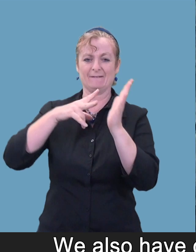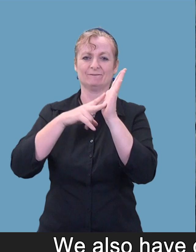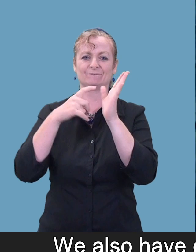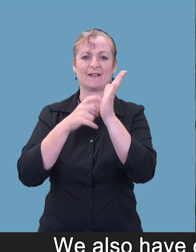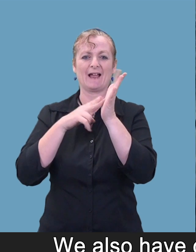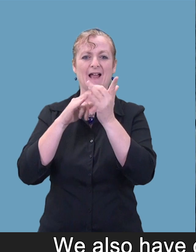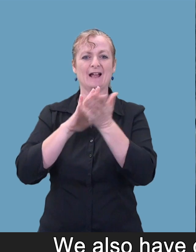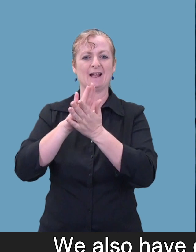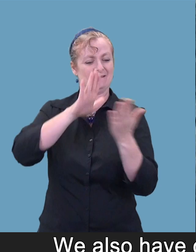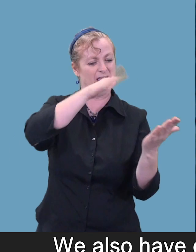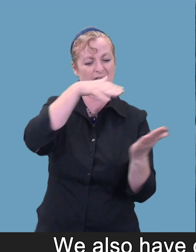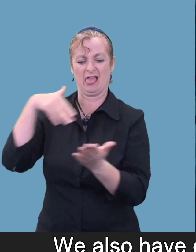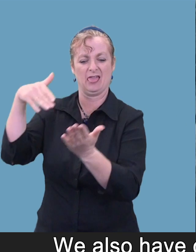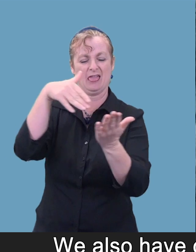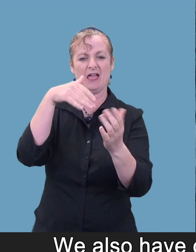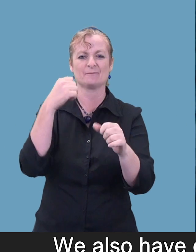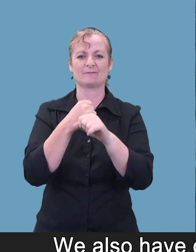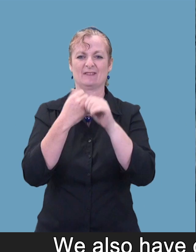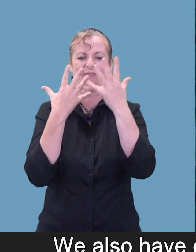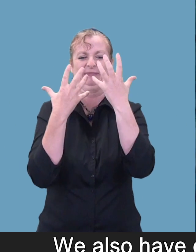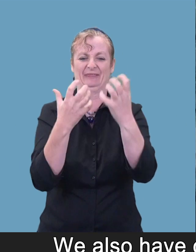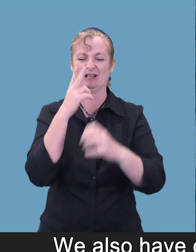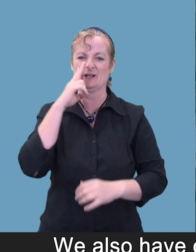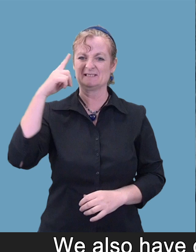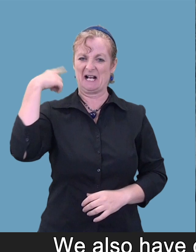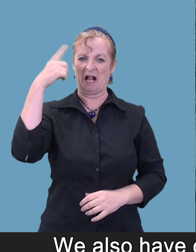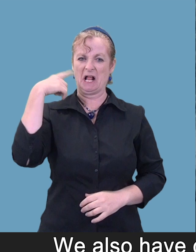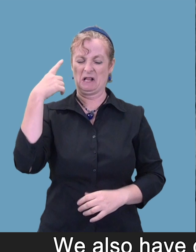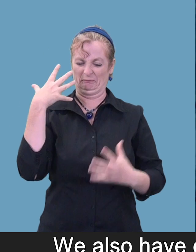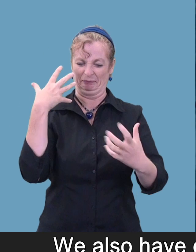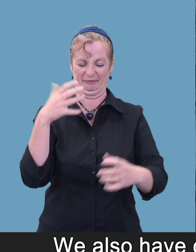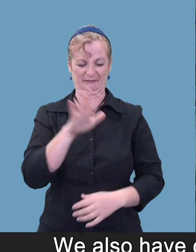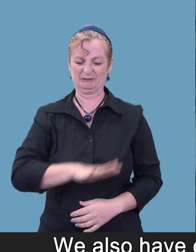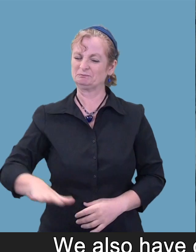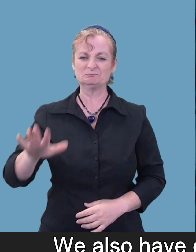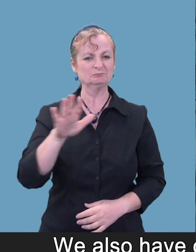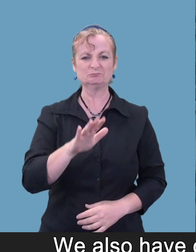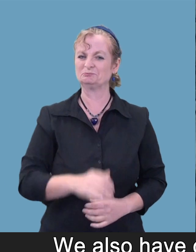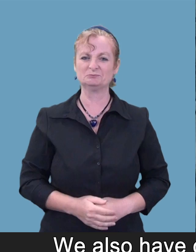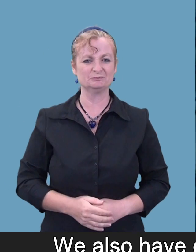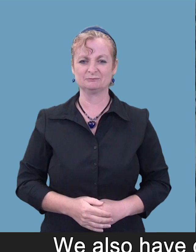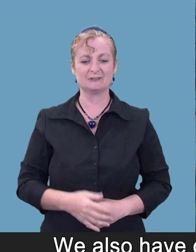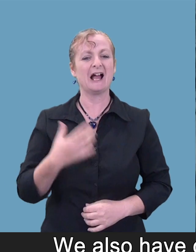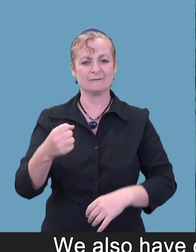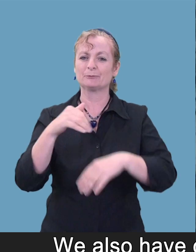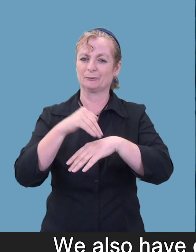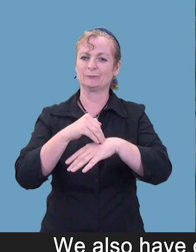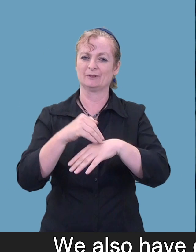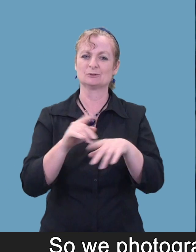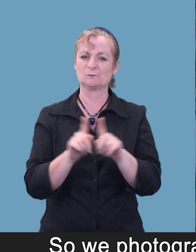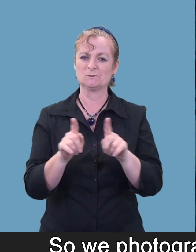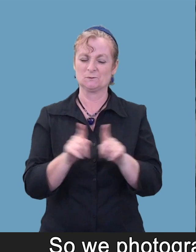also have other tools such as infrared light. And infrared light it's basically